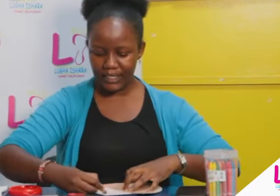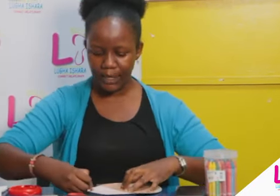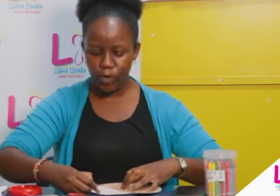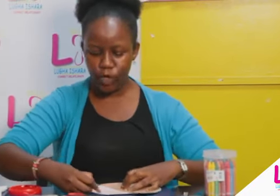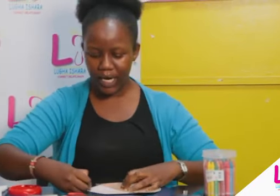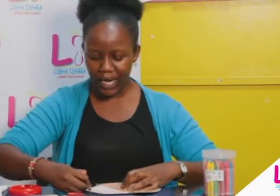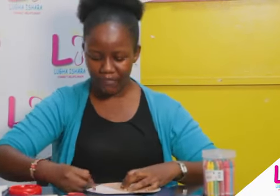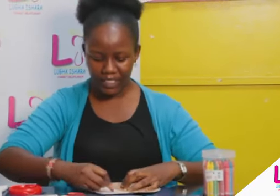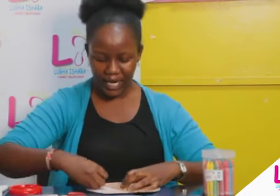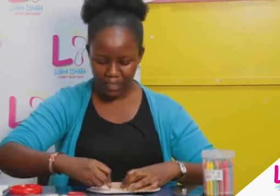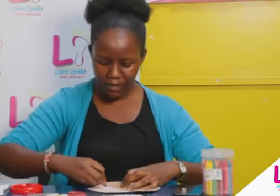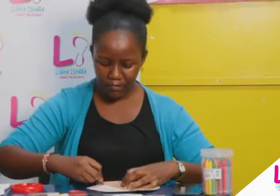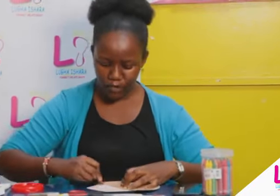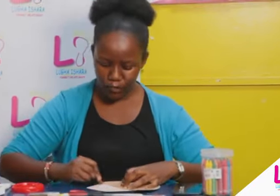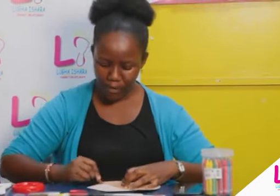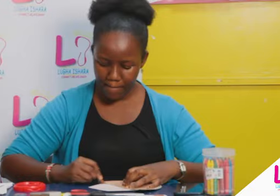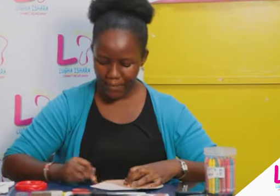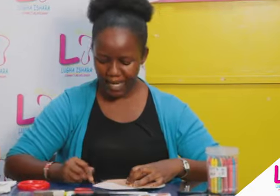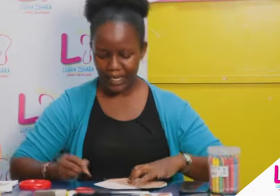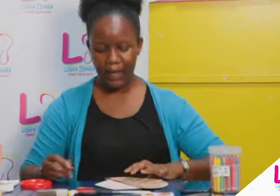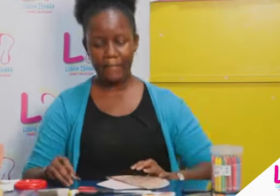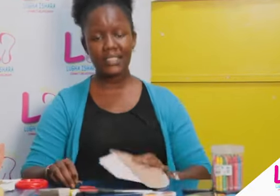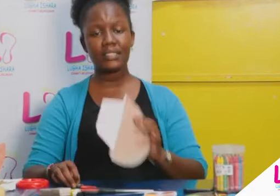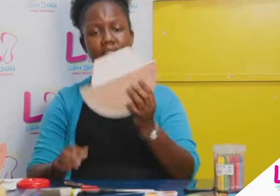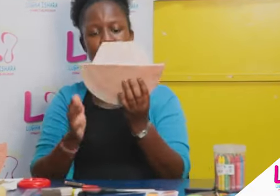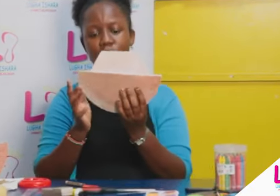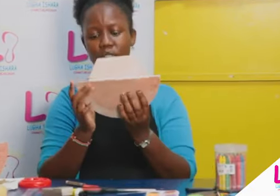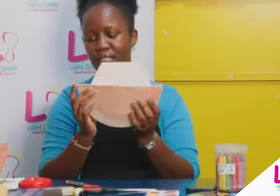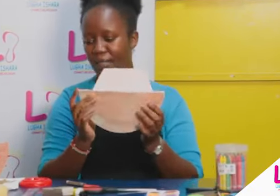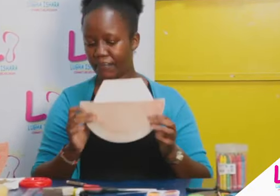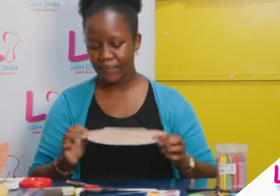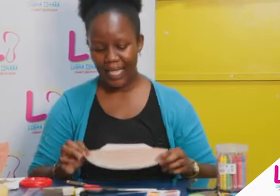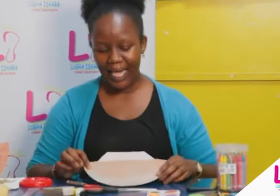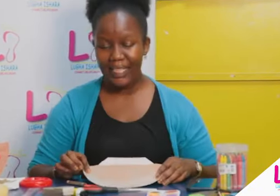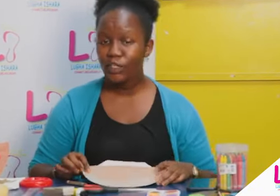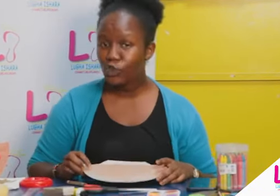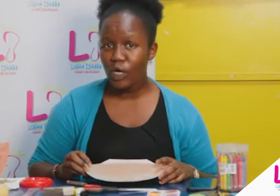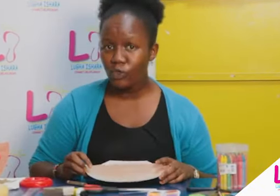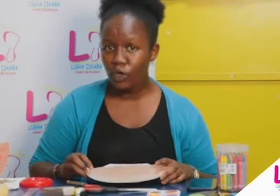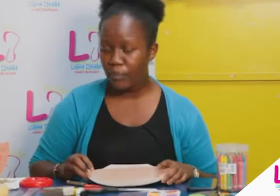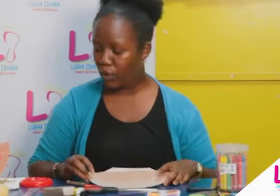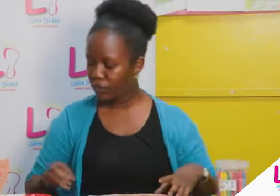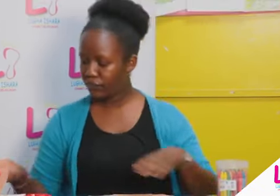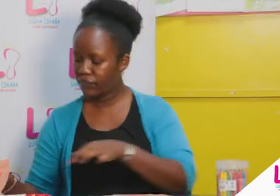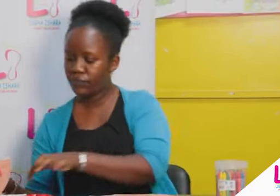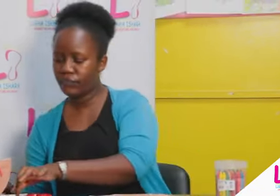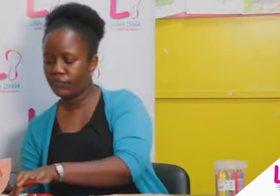same way your craft can be different from mine, but still sticking to the theme. And then, do you know how to draw people?